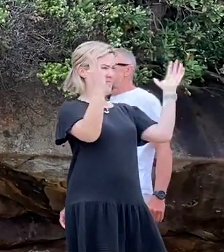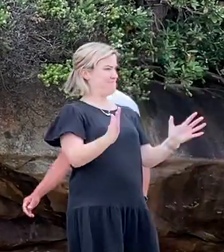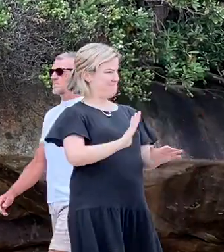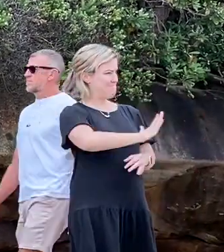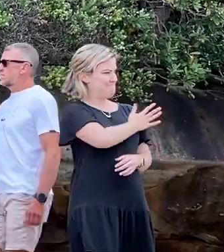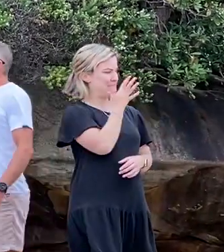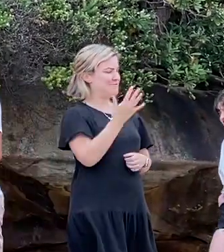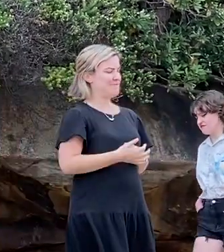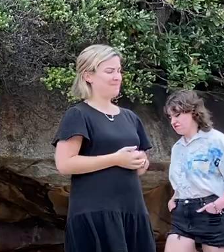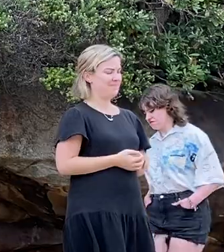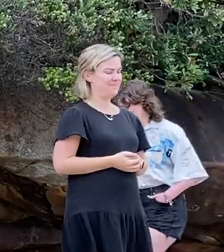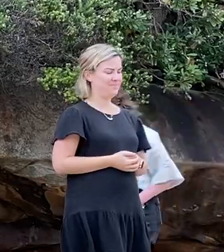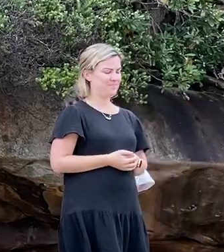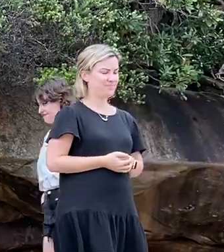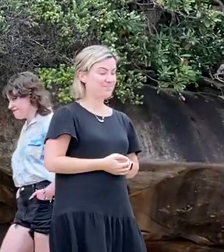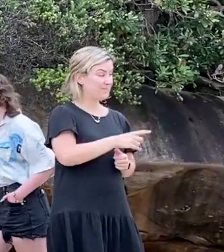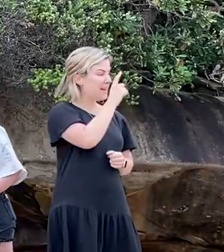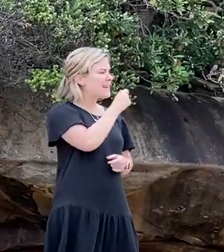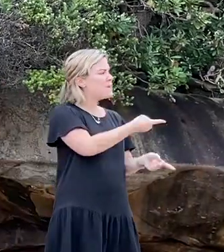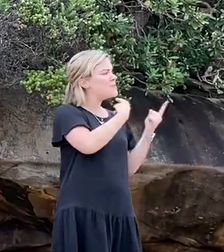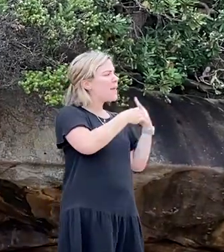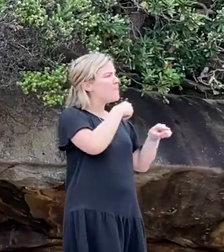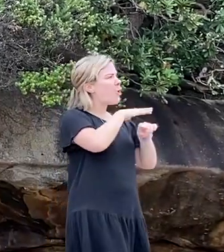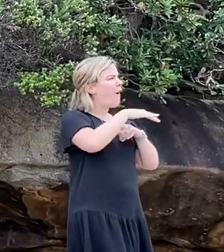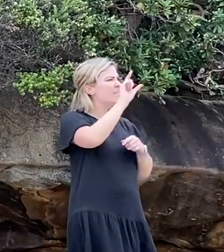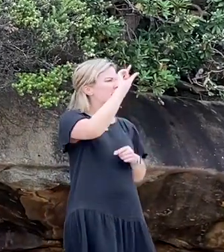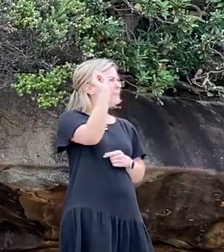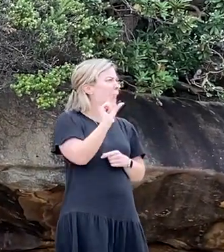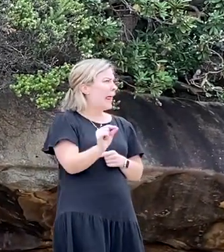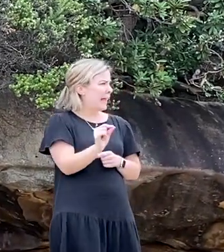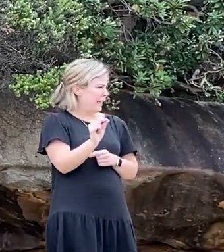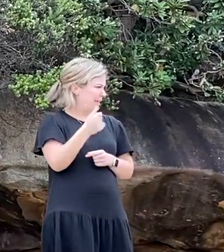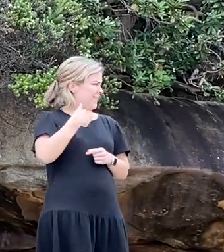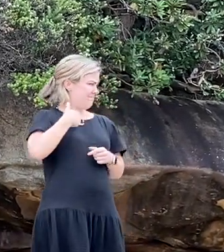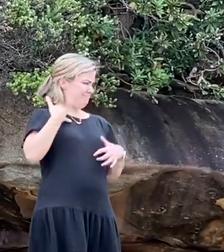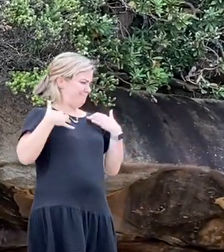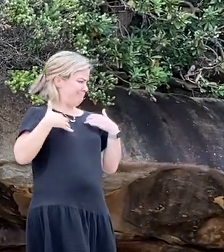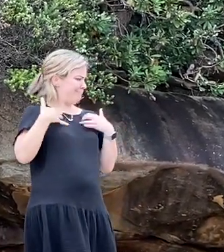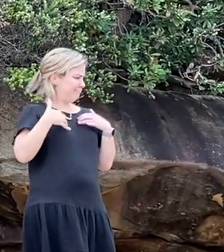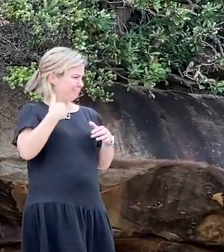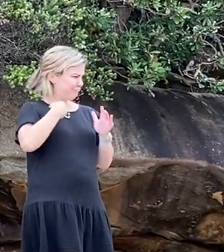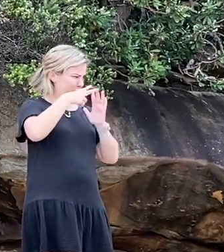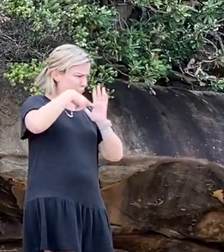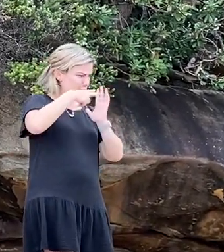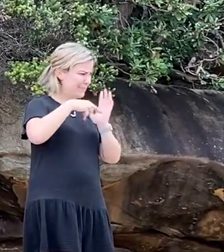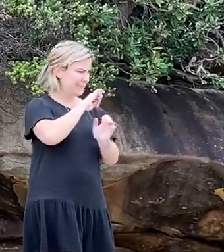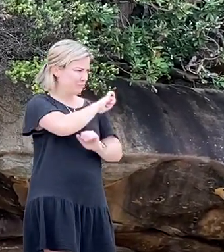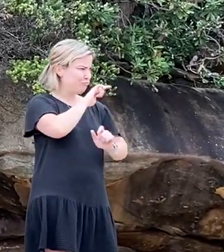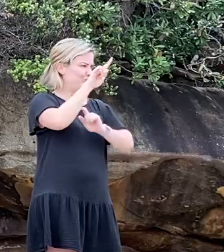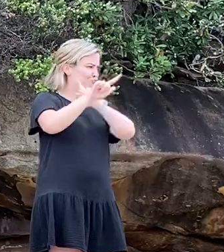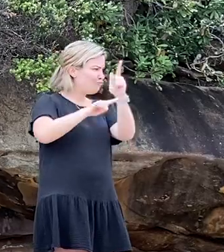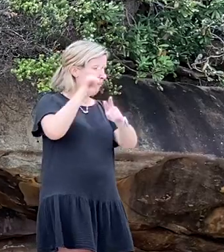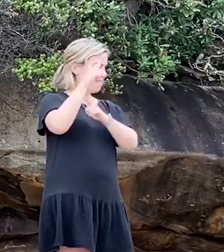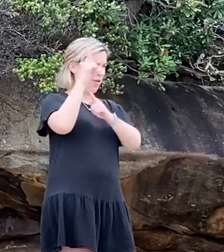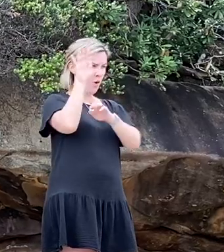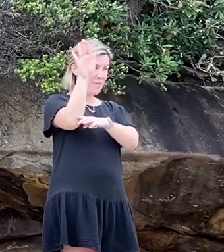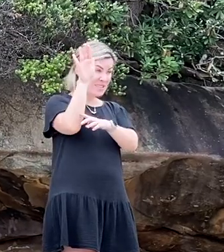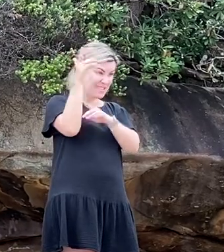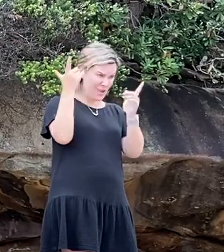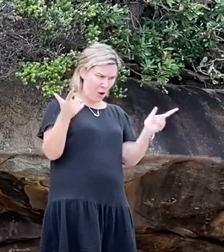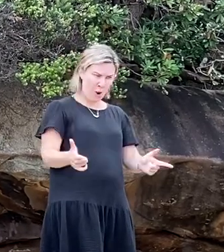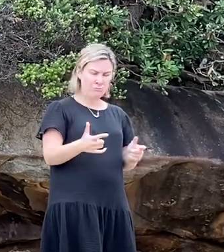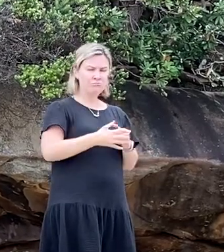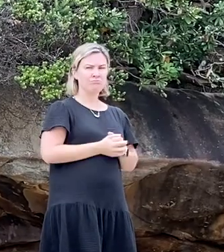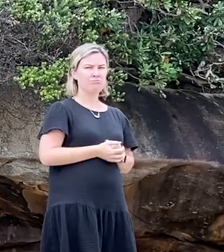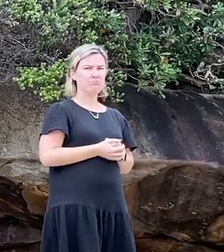Alrighty, well, let's talk about Italy. I'm so excited. I've been reading about all of your travels overseas. So can you